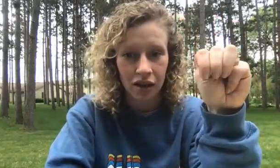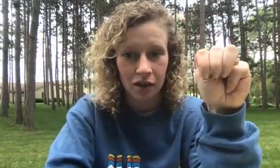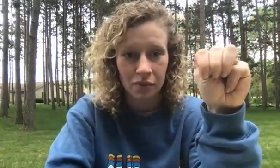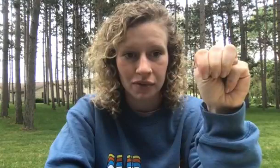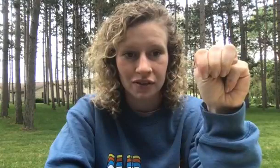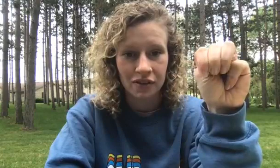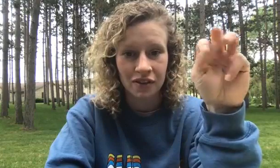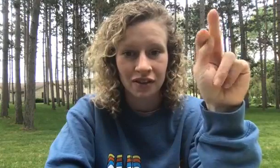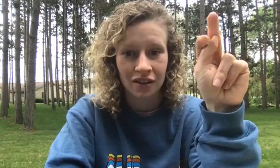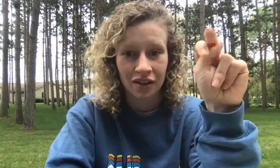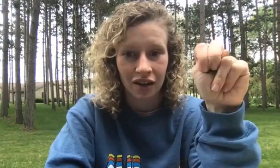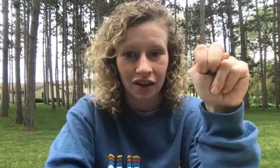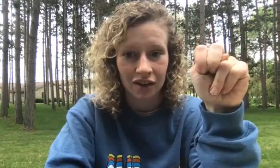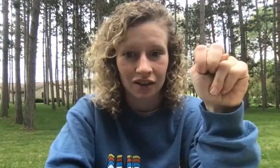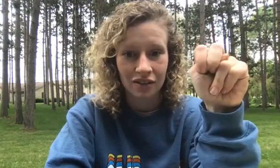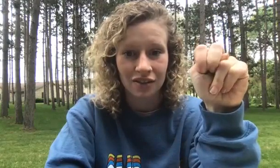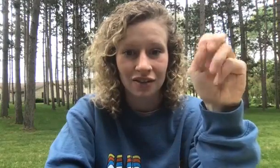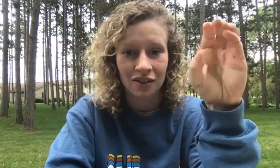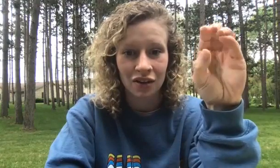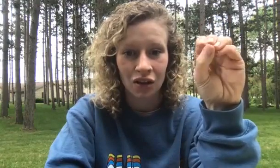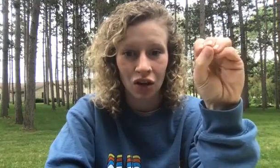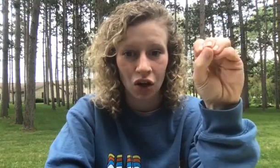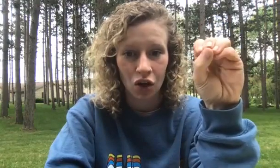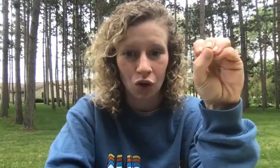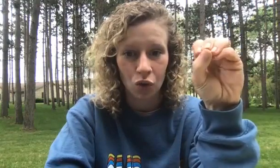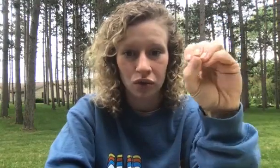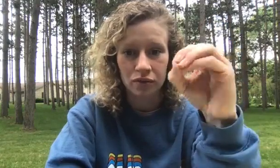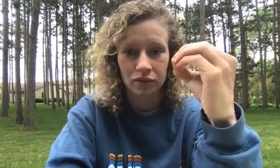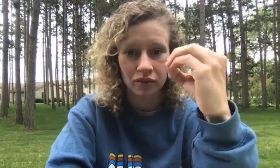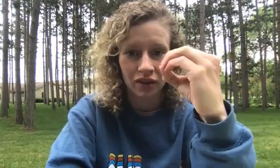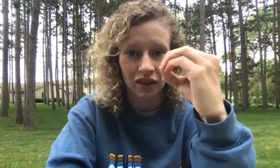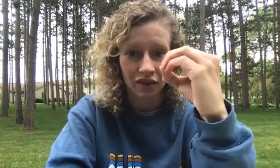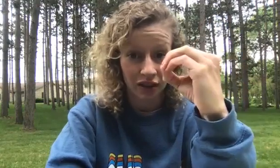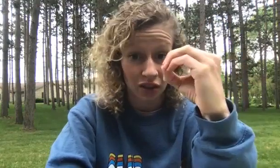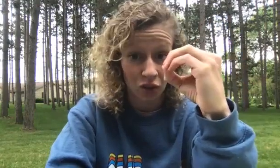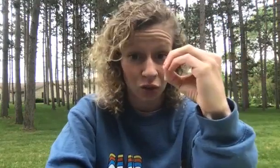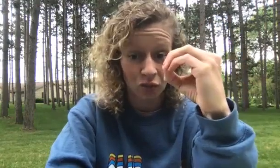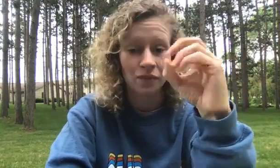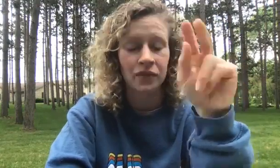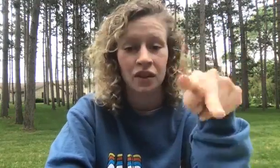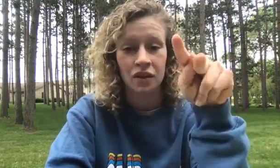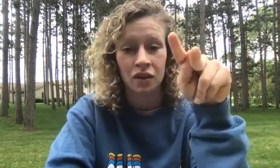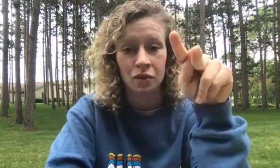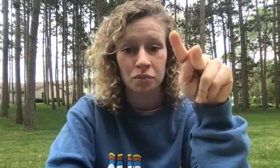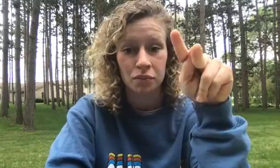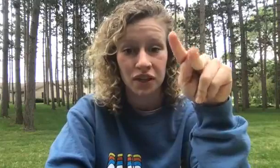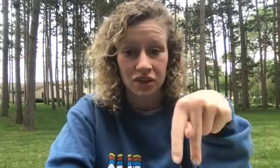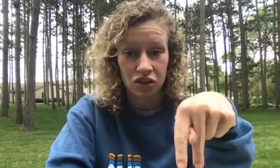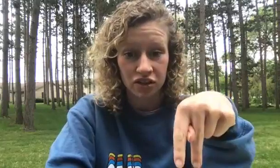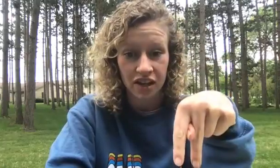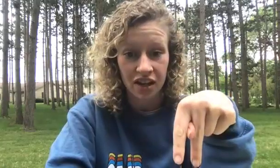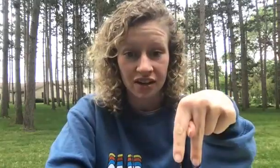M, N, O, like an O. P is your K